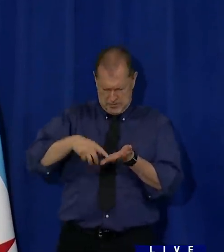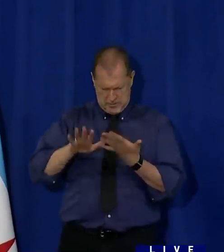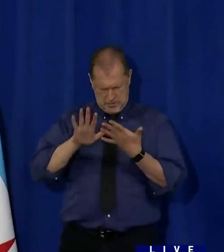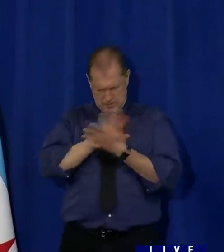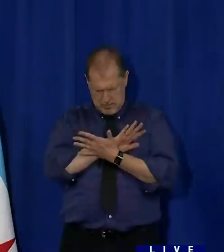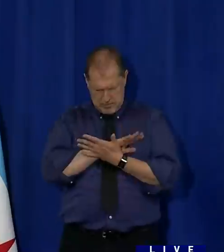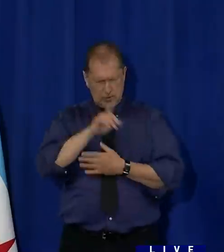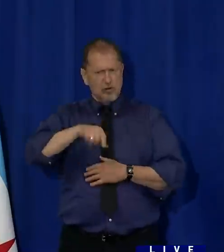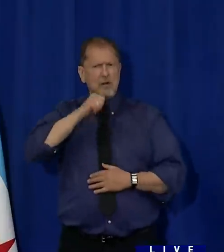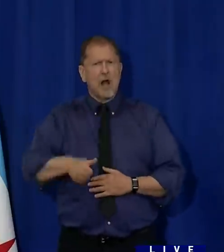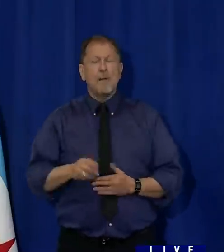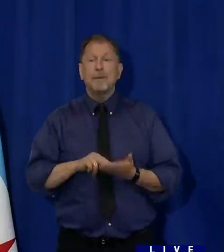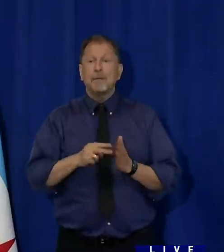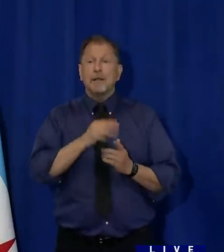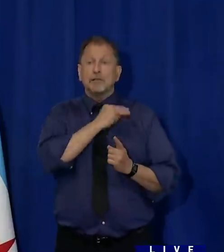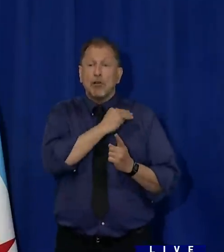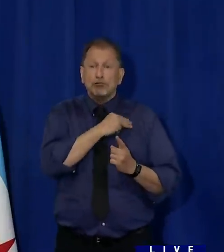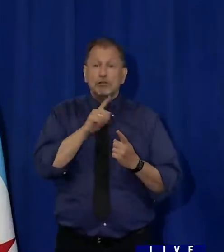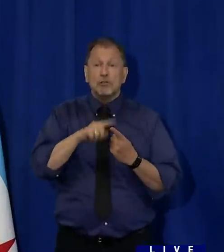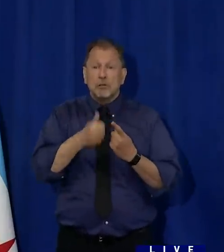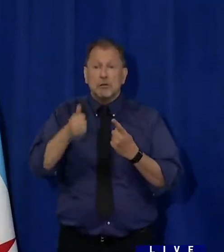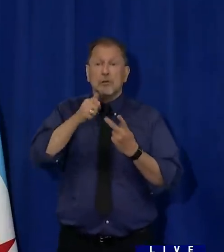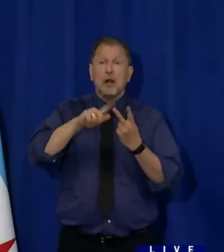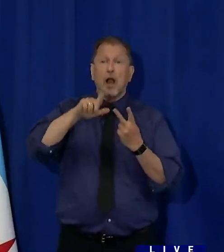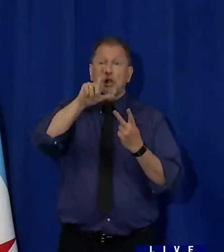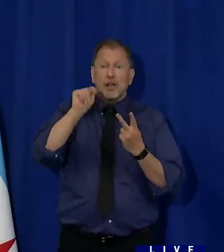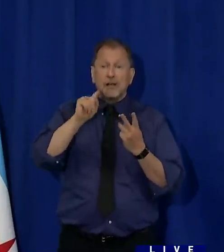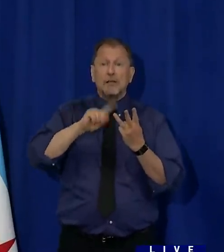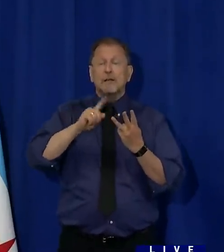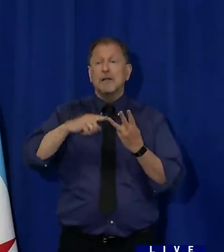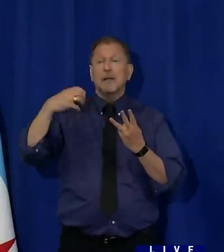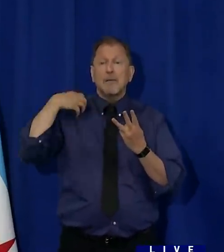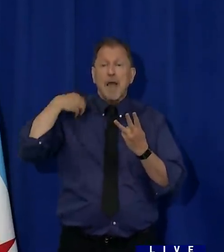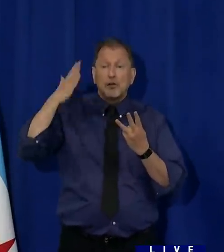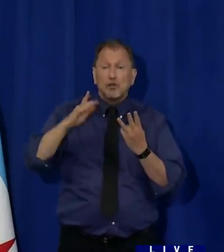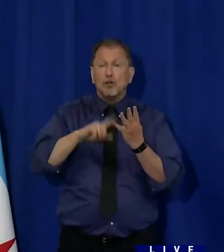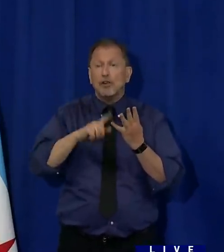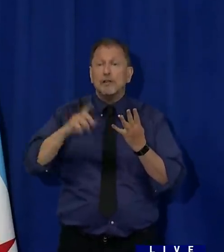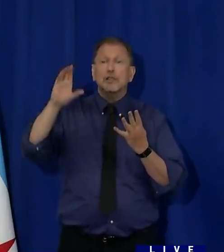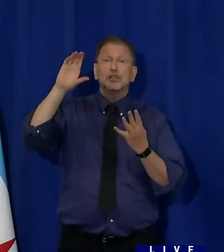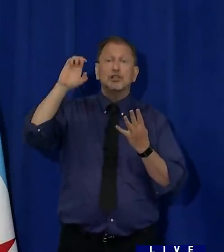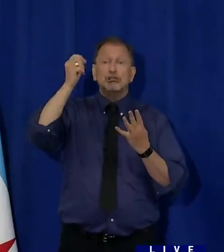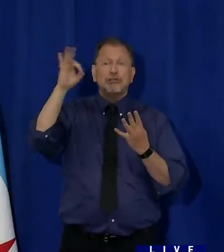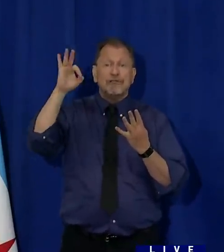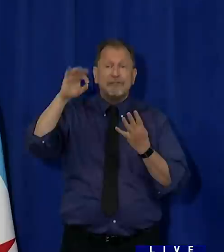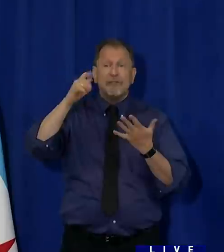That means sergeants, lieutenants, commanders, chiefs, deputy chiefs